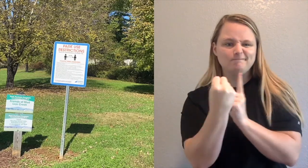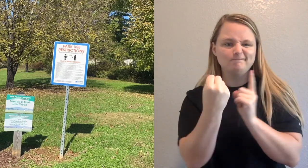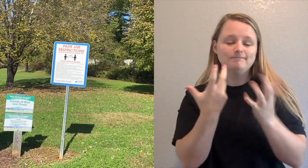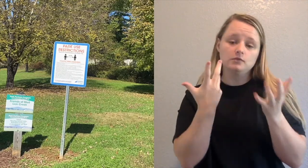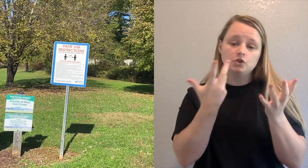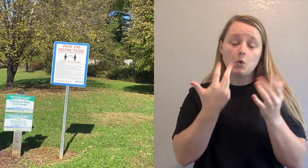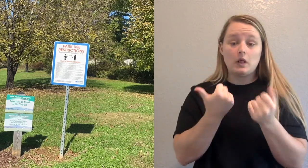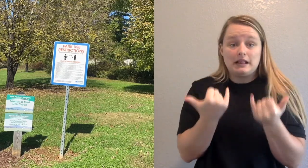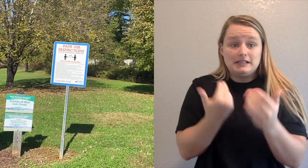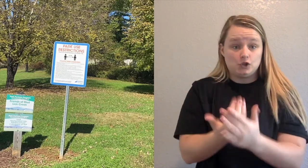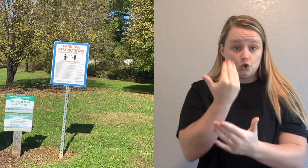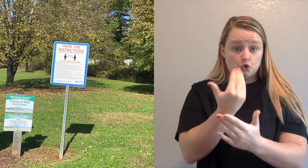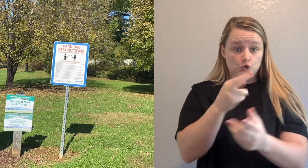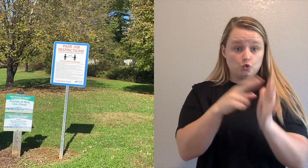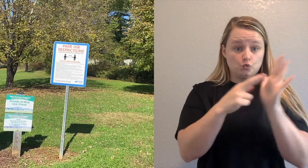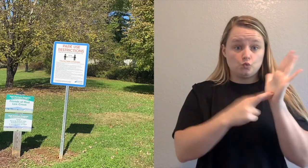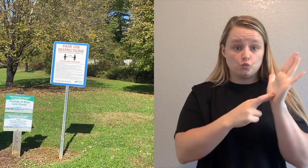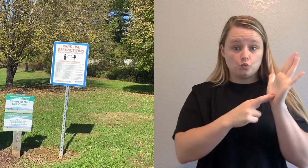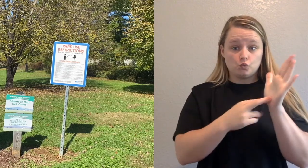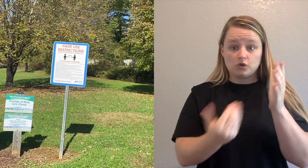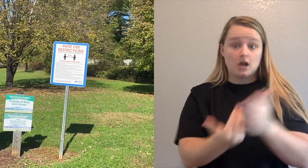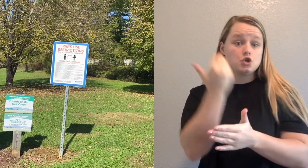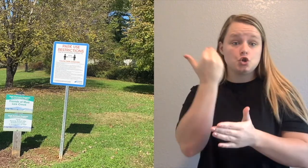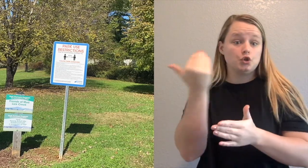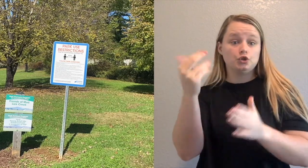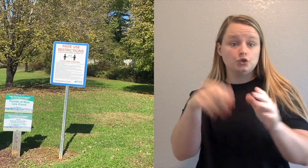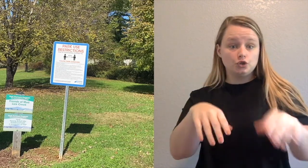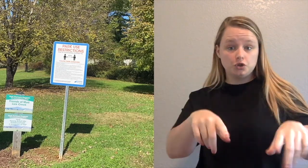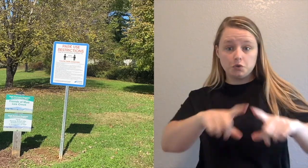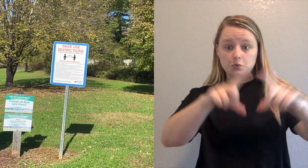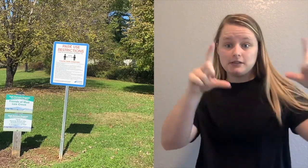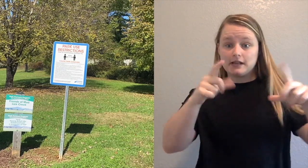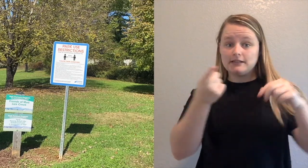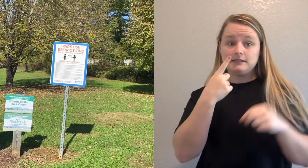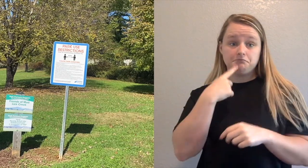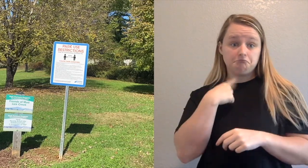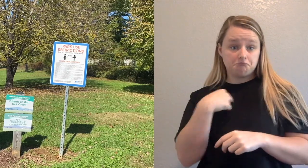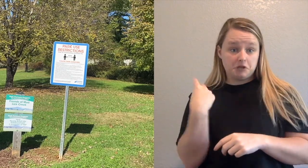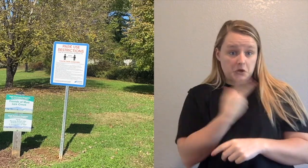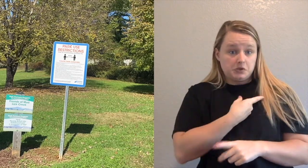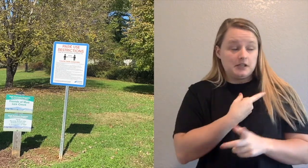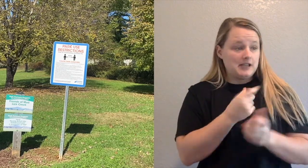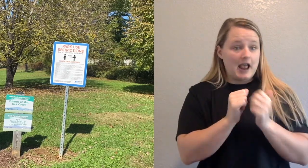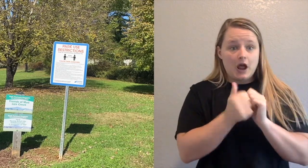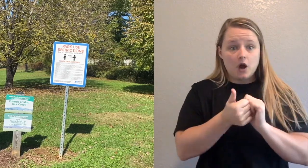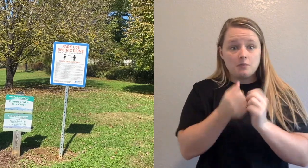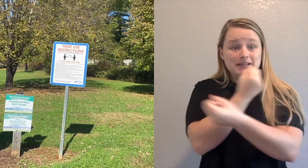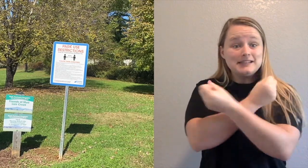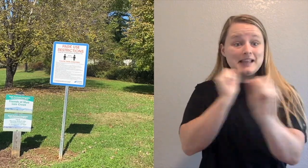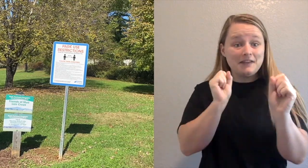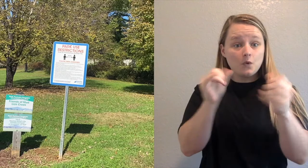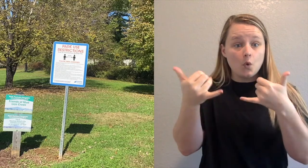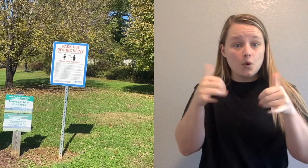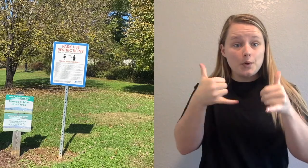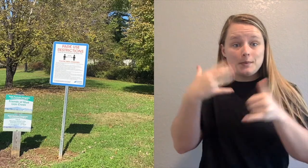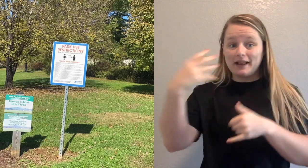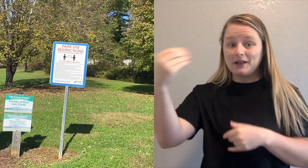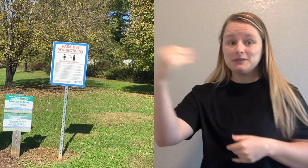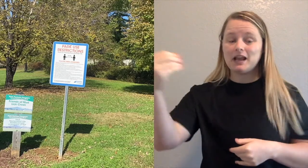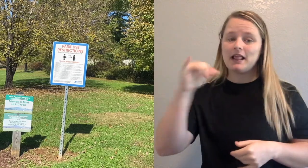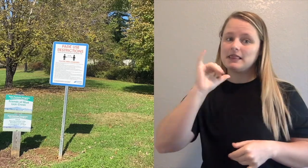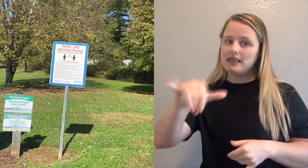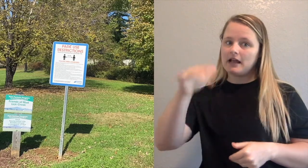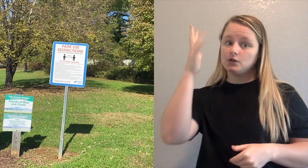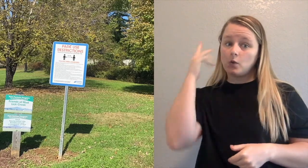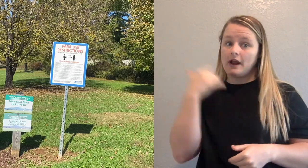So these new rules, this brand new sign tells us how to stay safe even while we're playing outside. That's